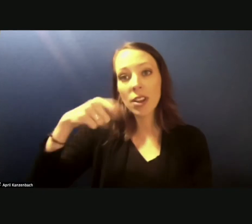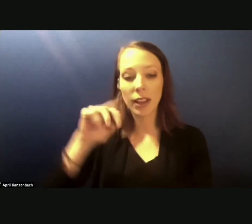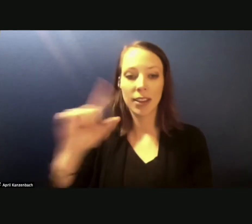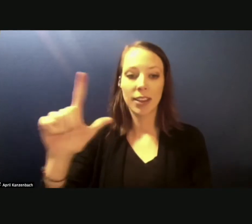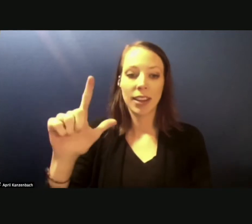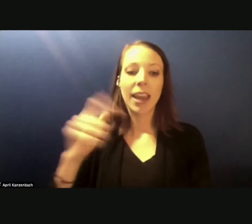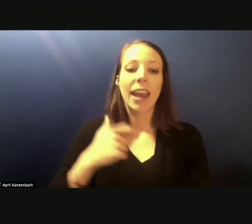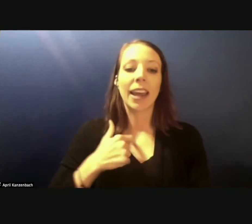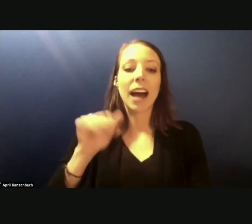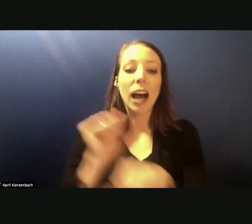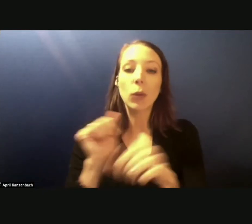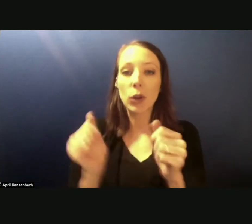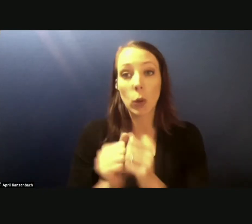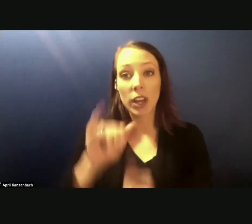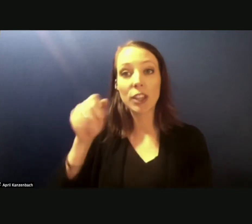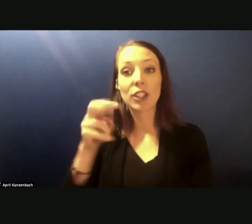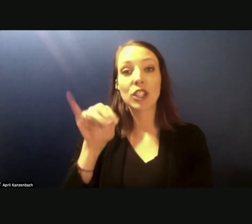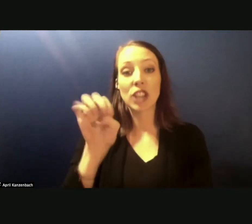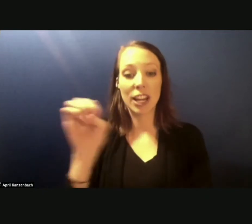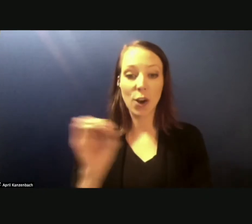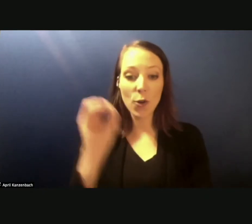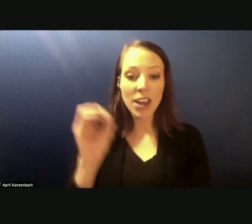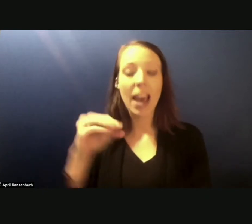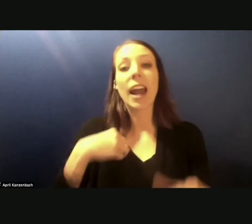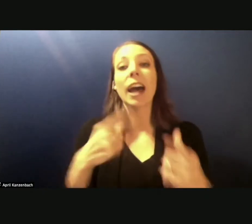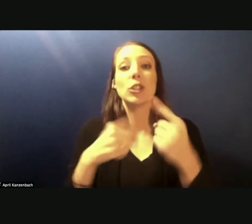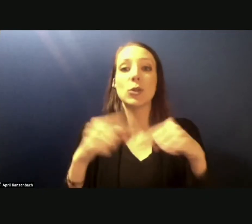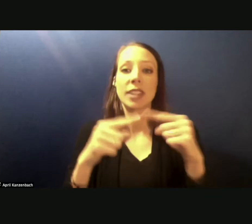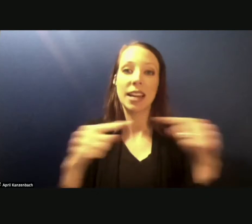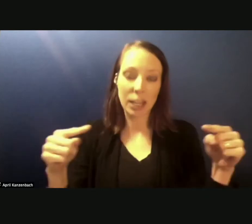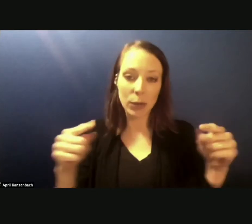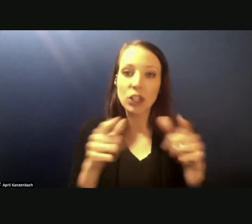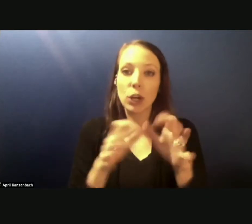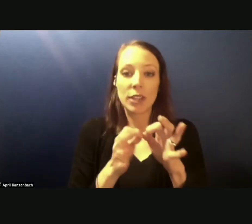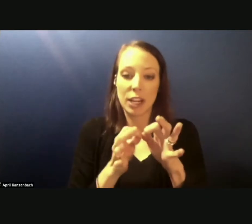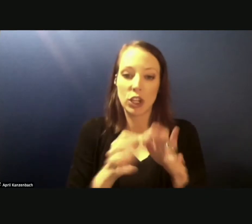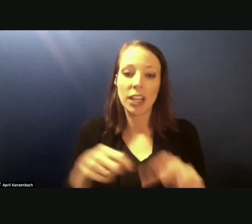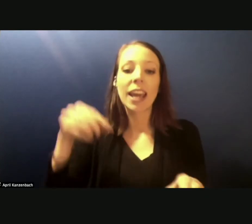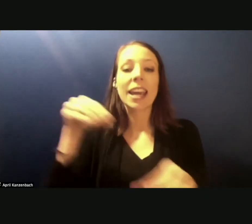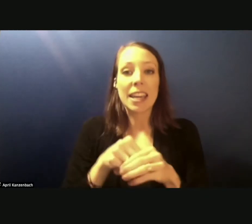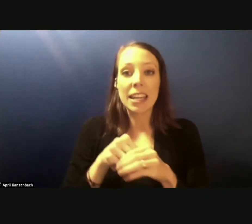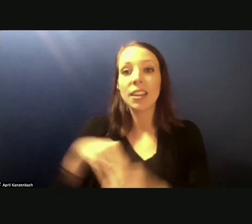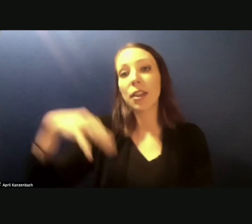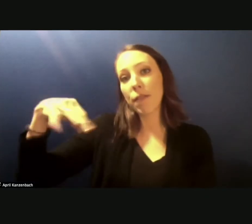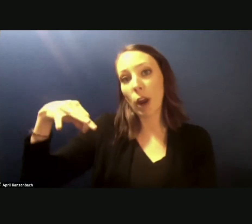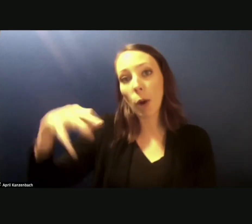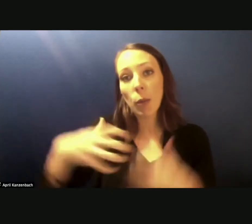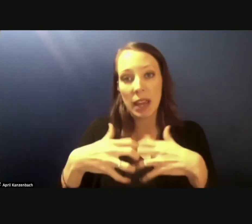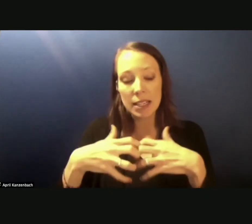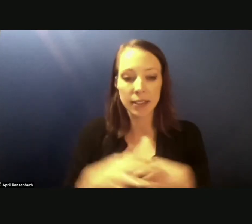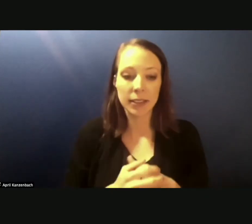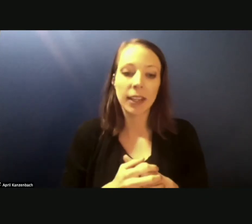April, and I work with Jennie-O, and I do sign language interpretation in the